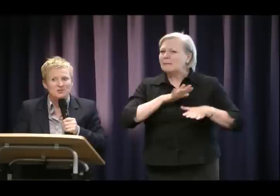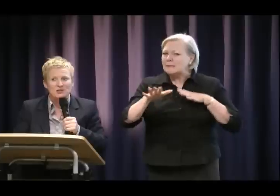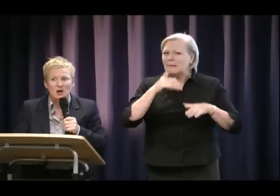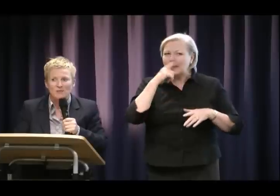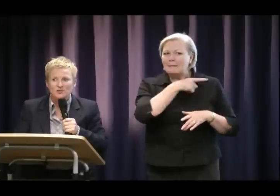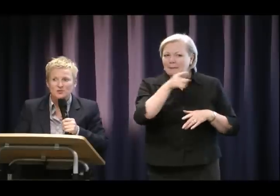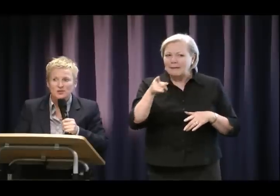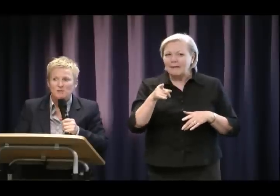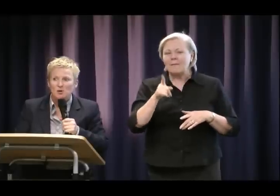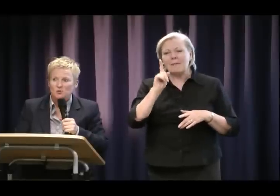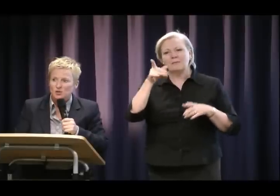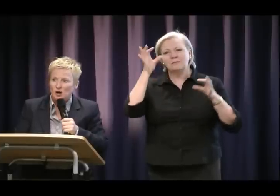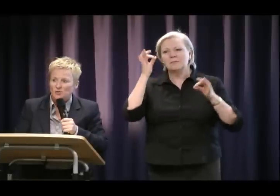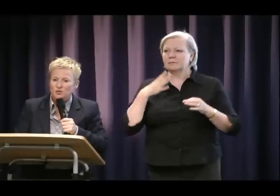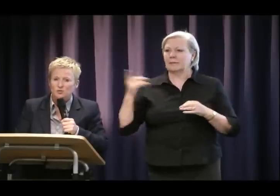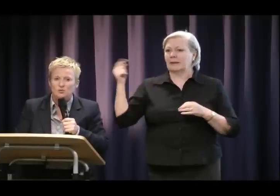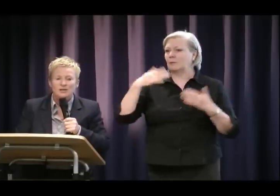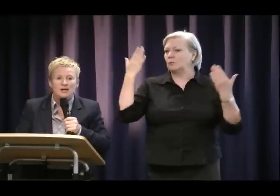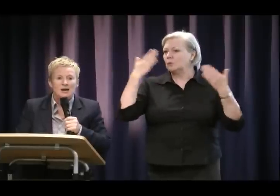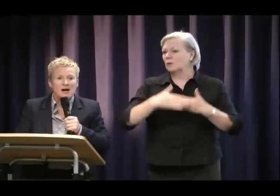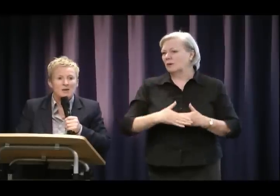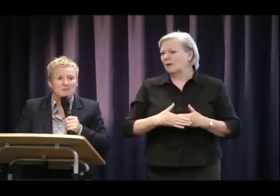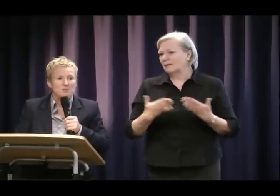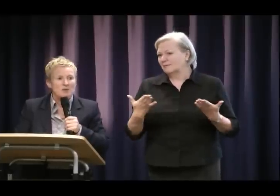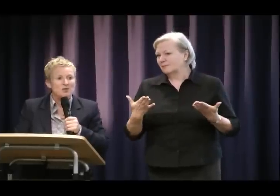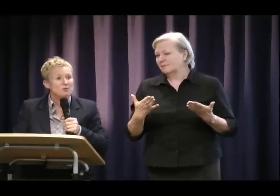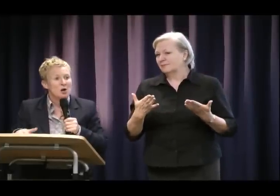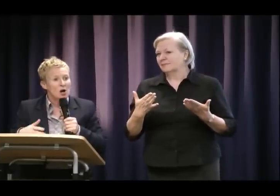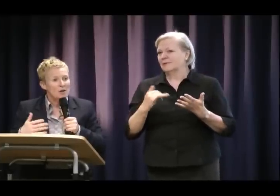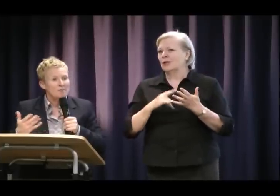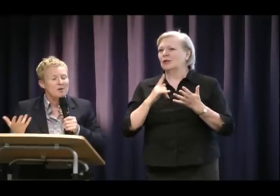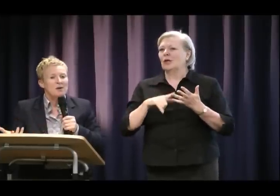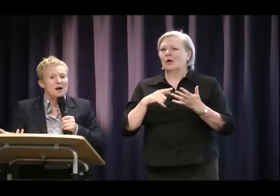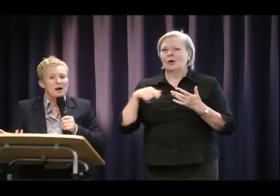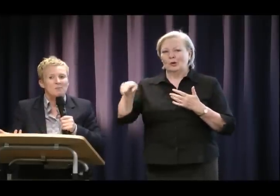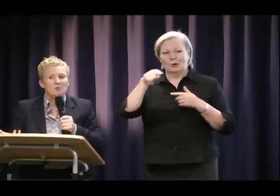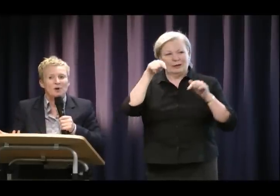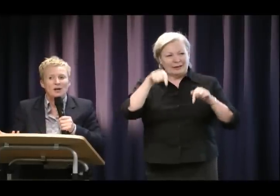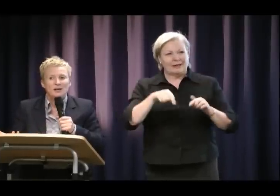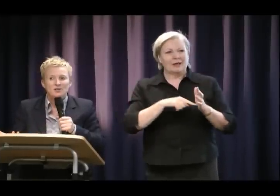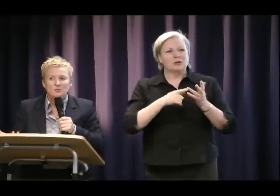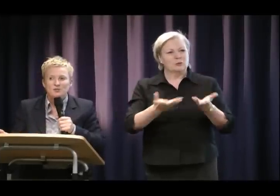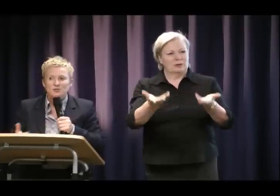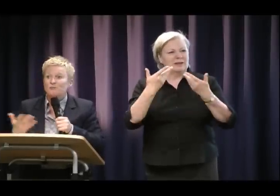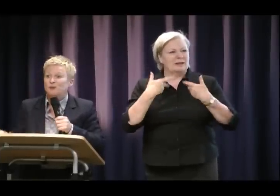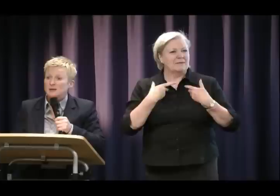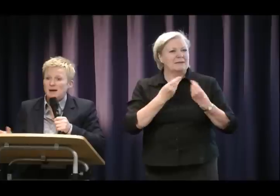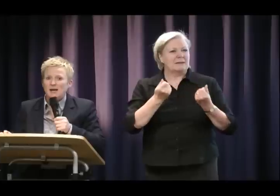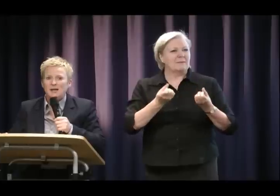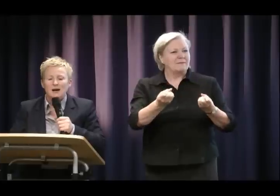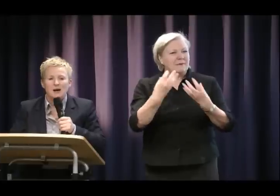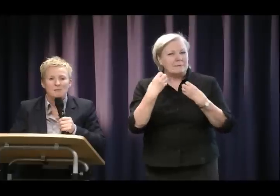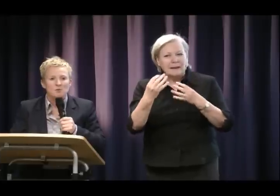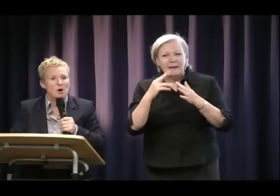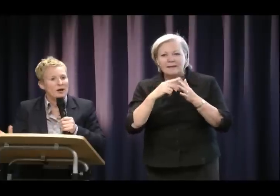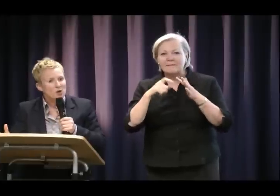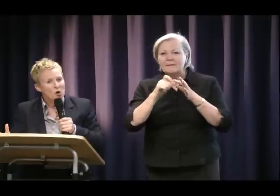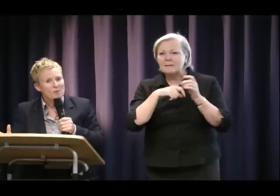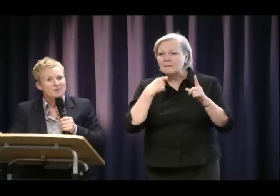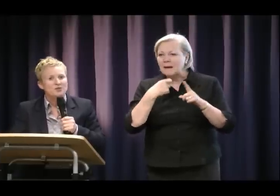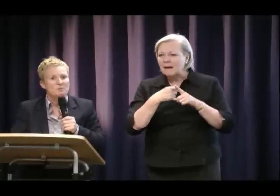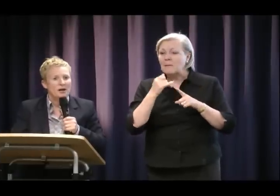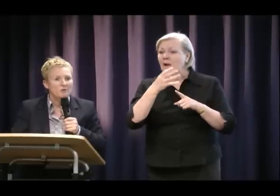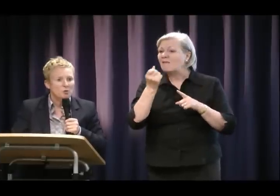very busy lives to come along tonight to spend some time providing us with some feedback. You might